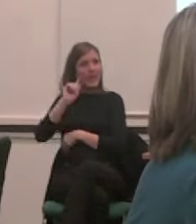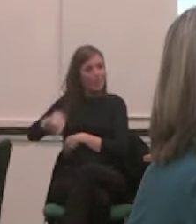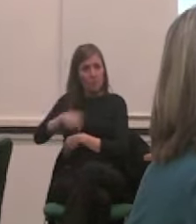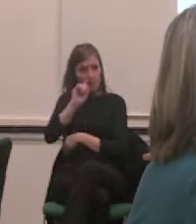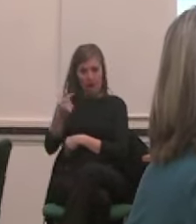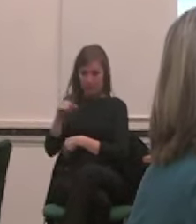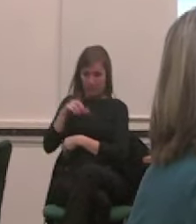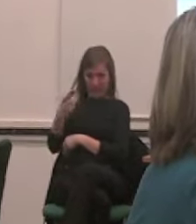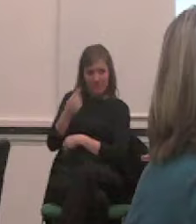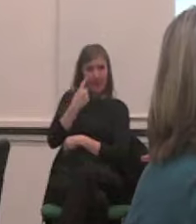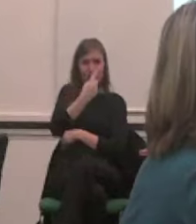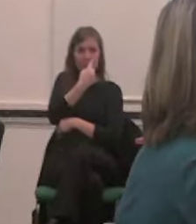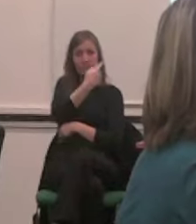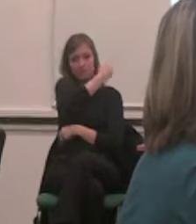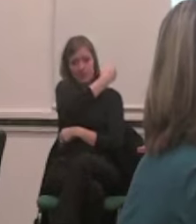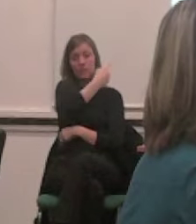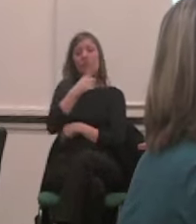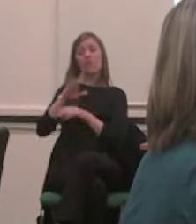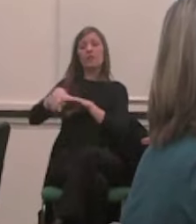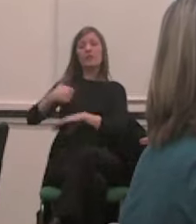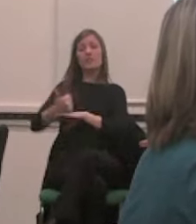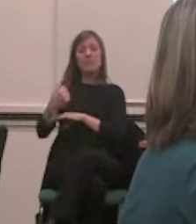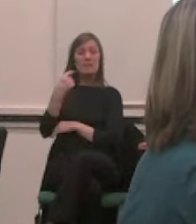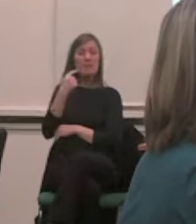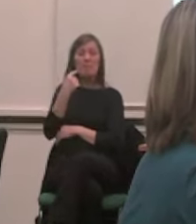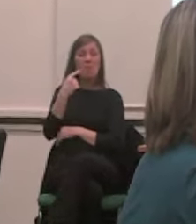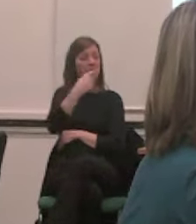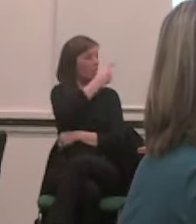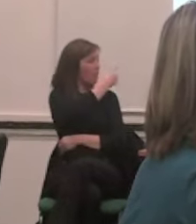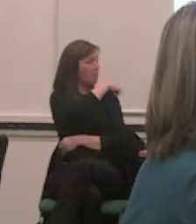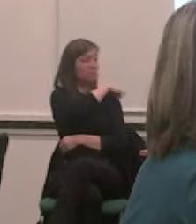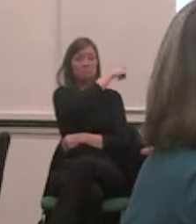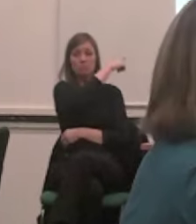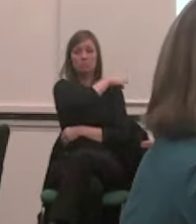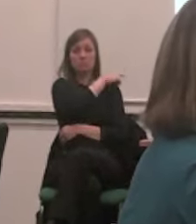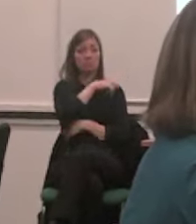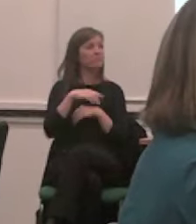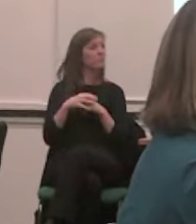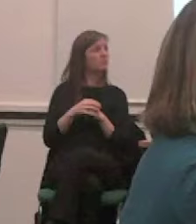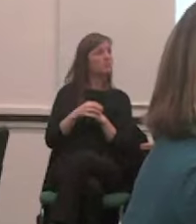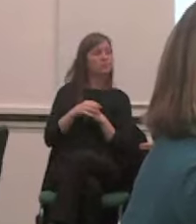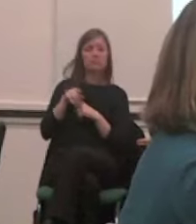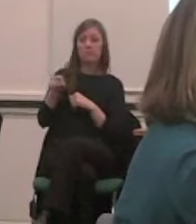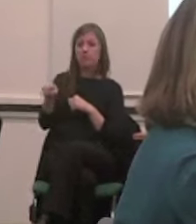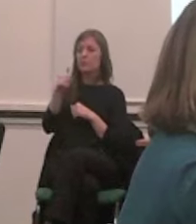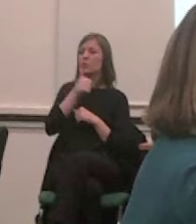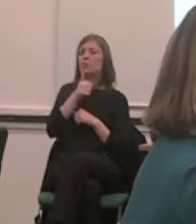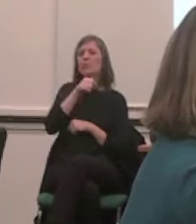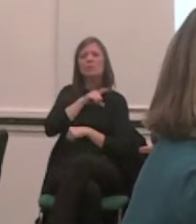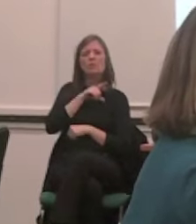that be anymore. So he just set up this very simple typepad site and used it to tackle things